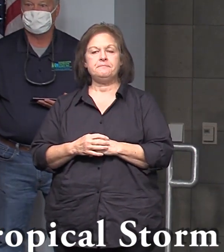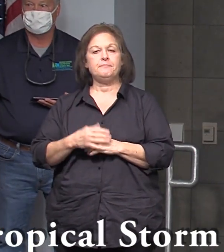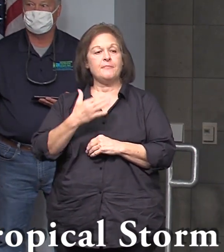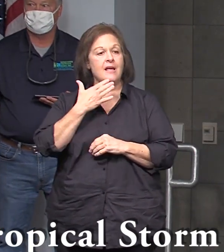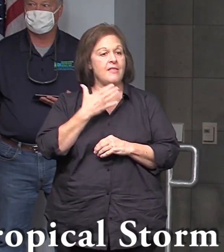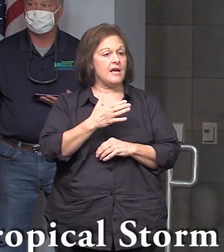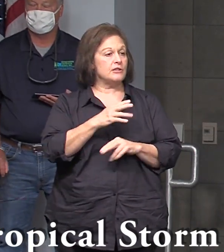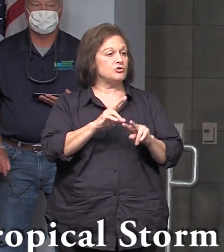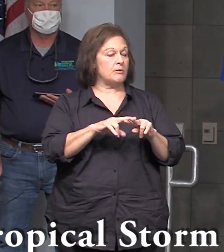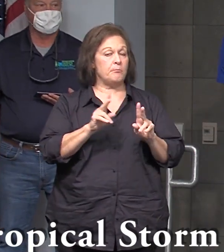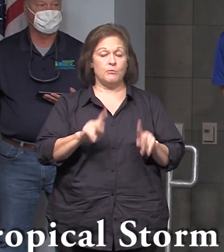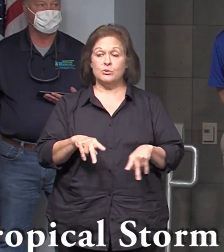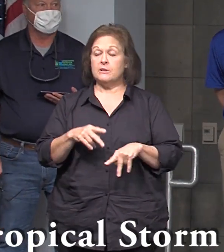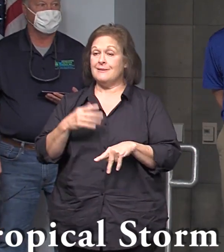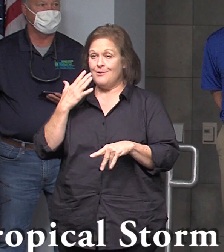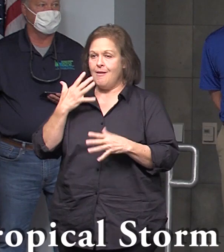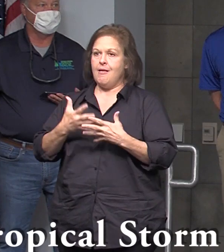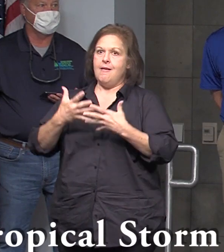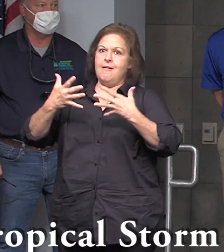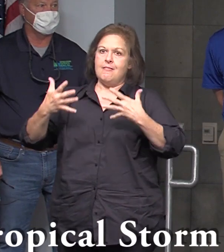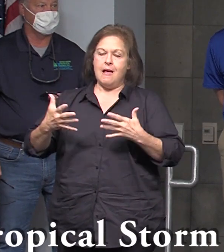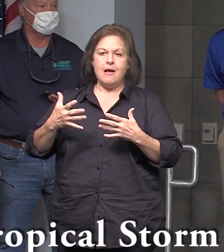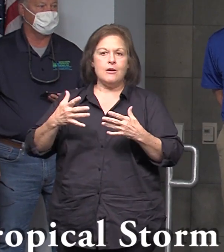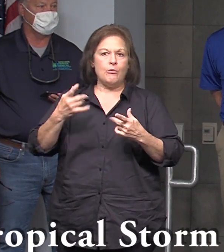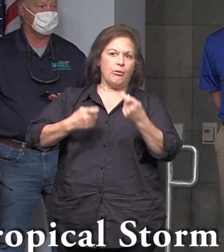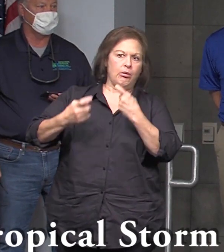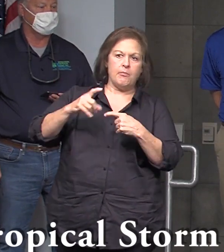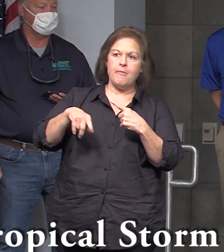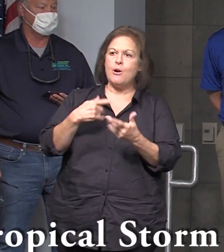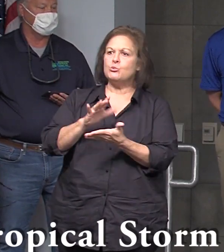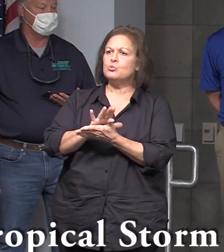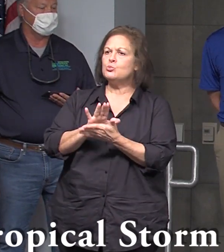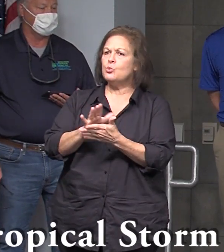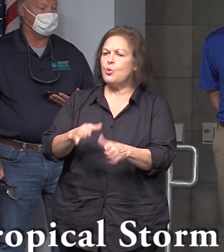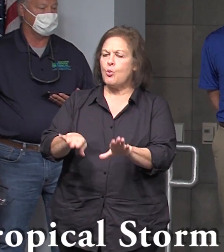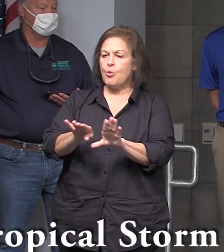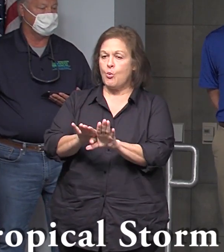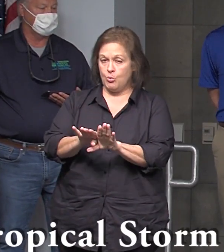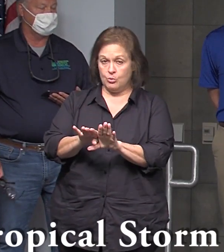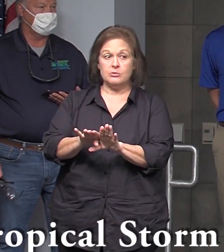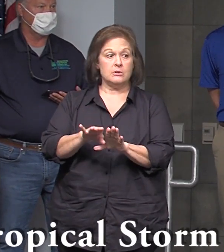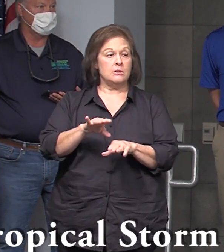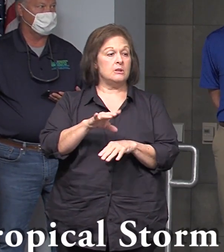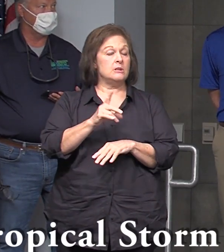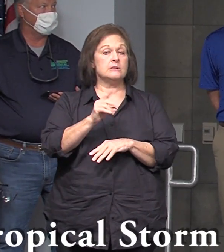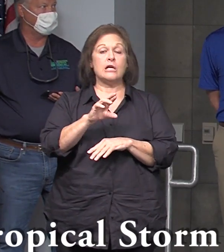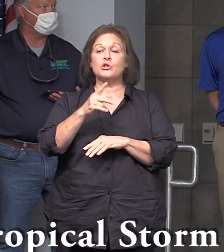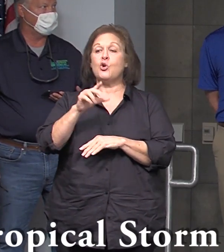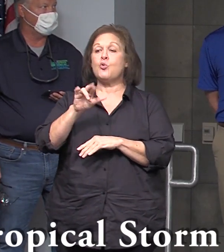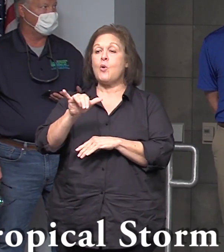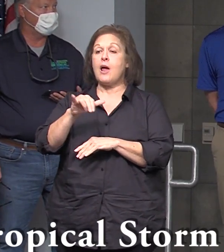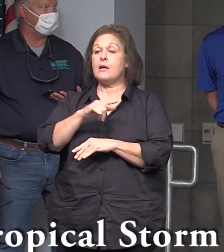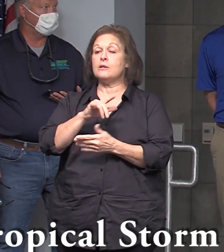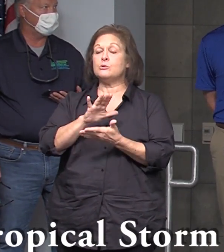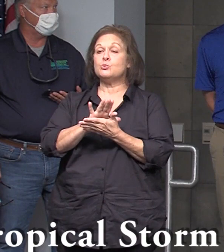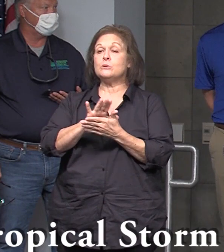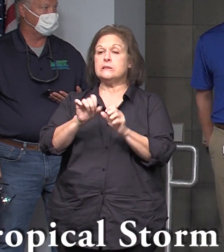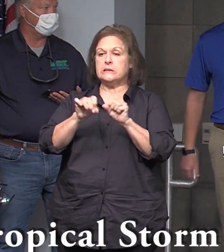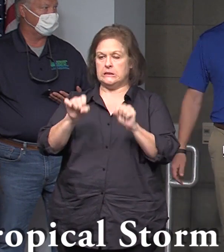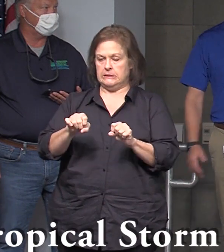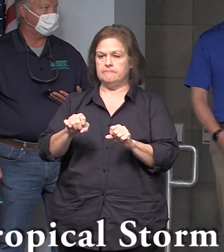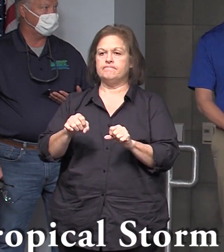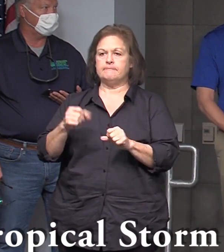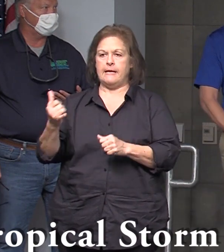Thank you, Mr. Chairman. I know there's a lot of questions about school closures in the next days. So with that, Dr. James Gray from the Jefferson Parish School System.